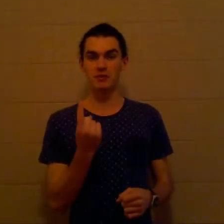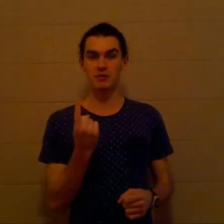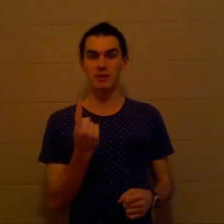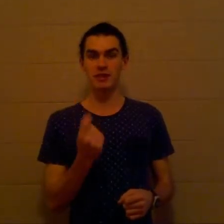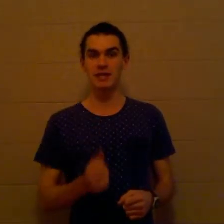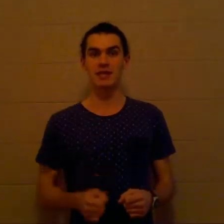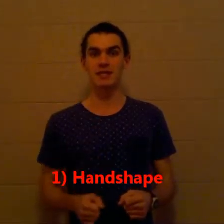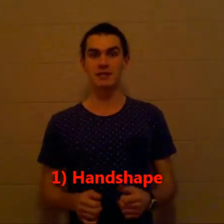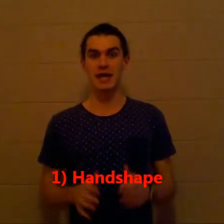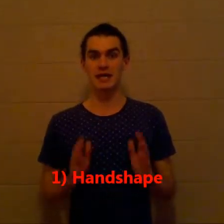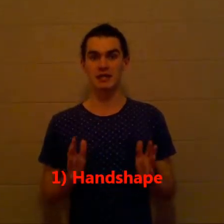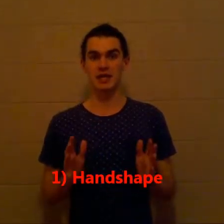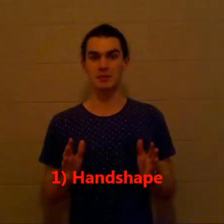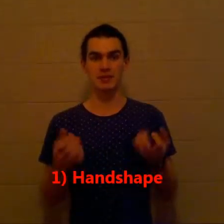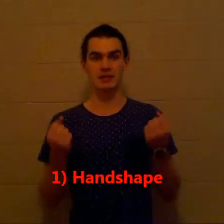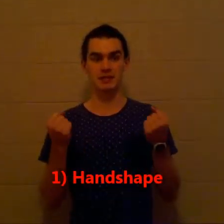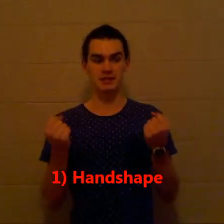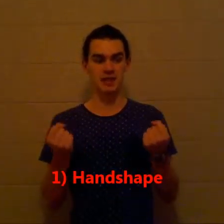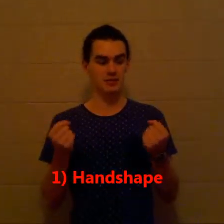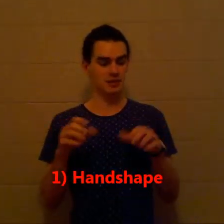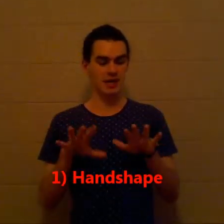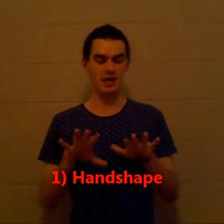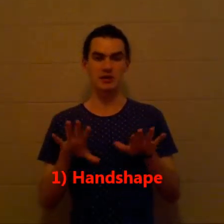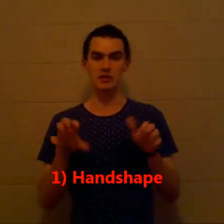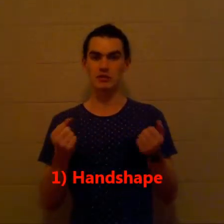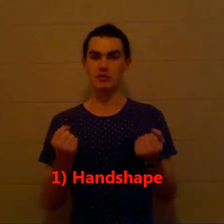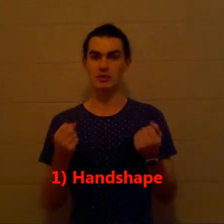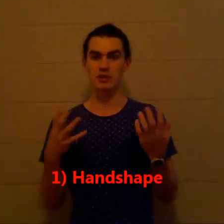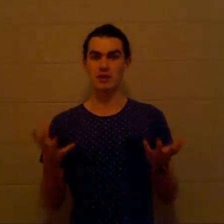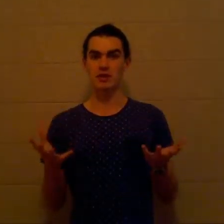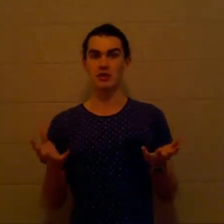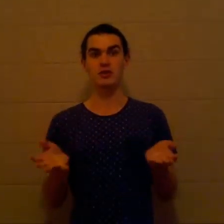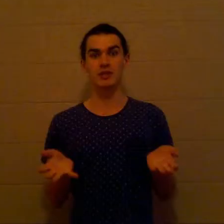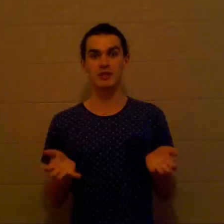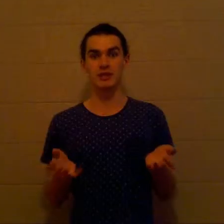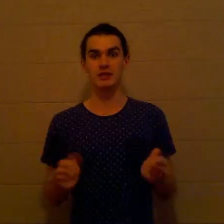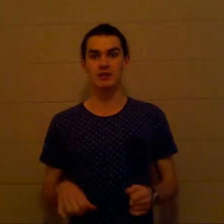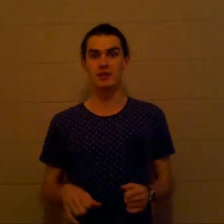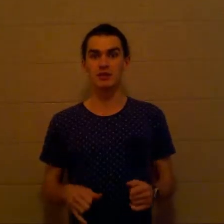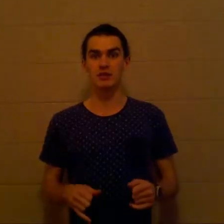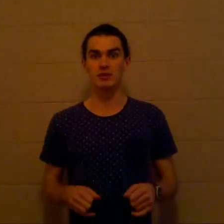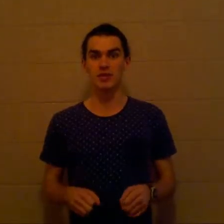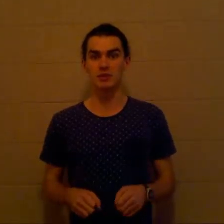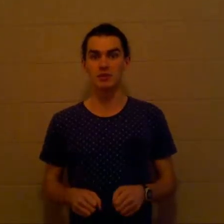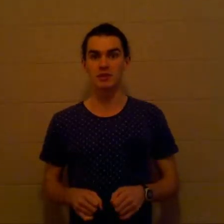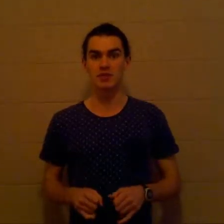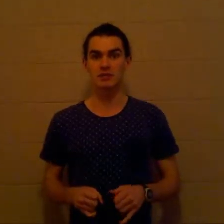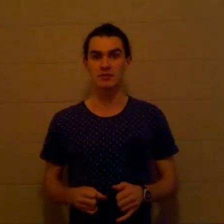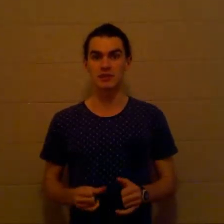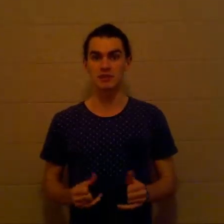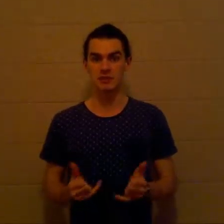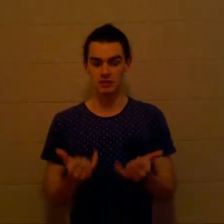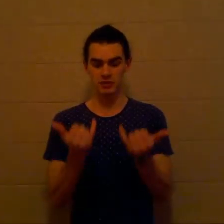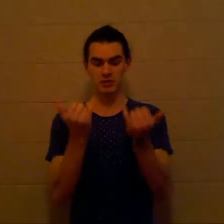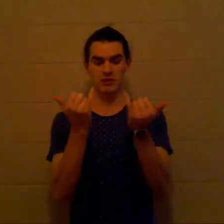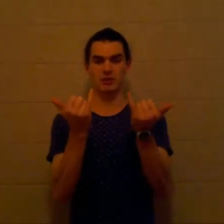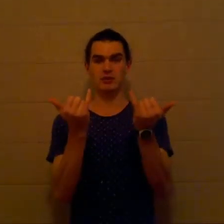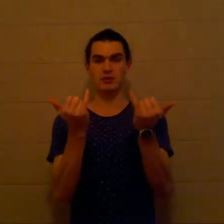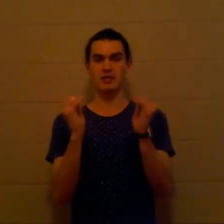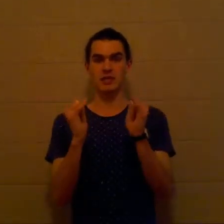one is hand shape, and that's the shape that the hands use during a sign. So for example, the sign for interview uses this hand